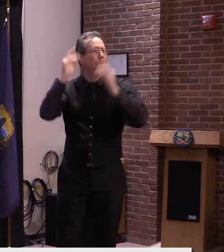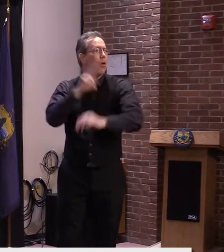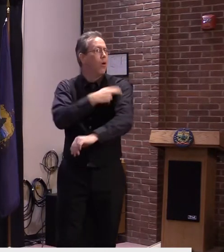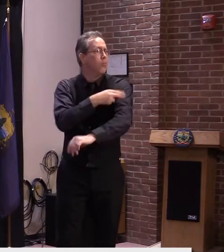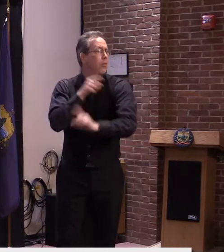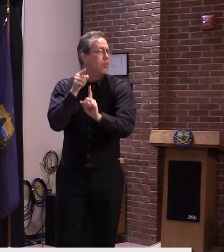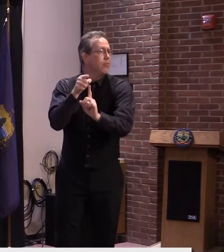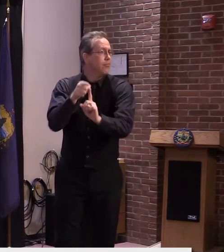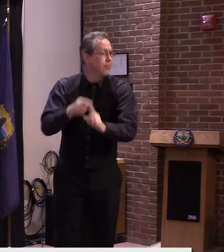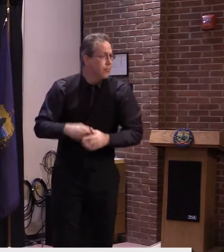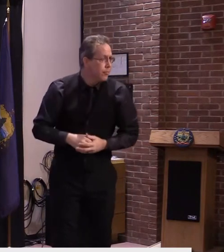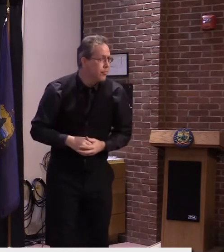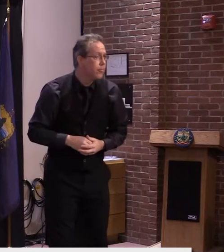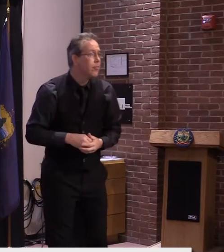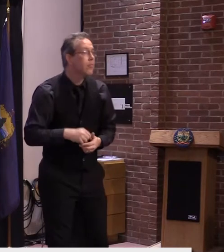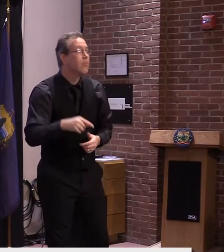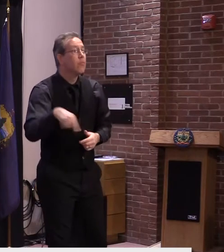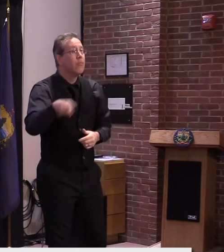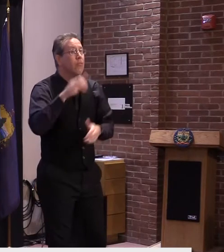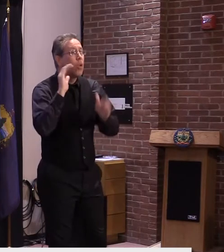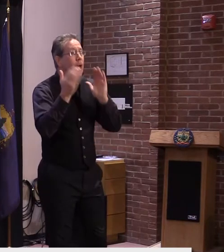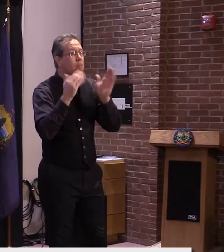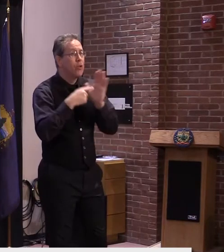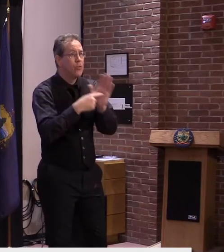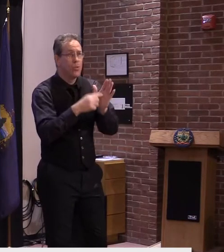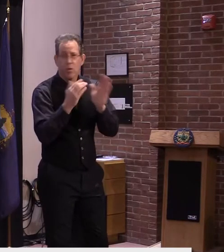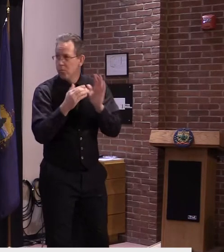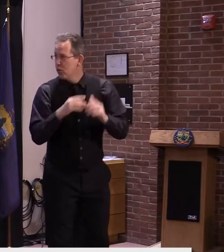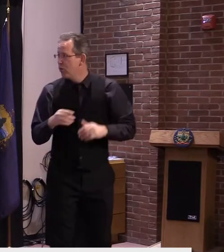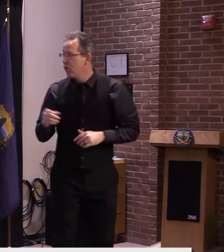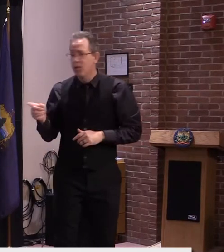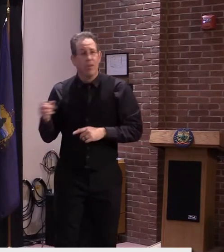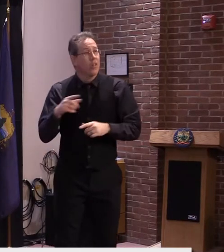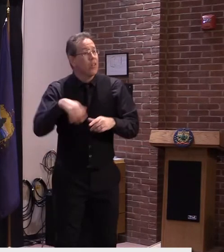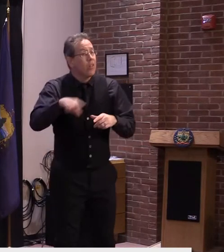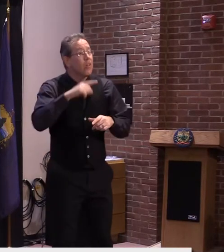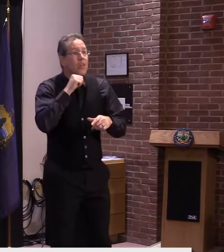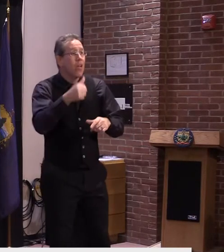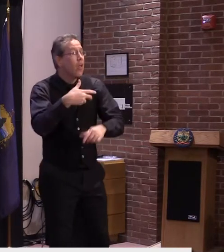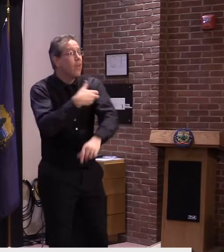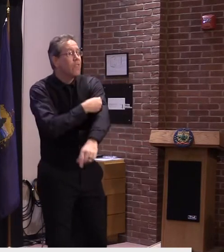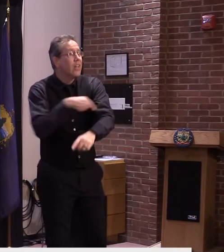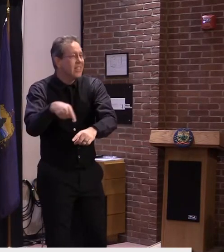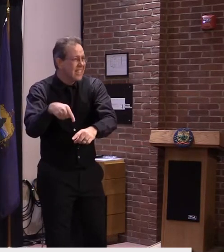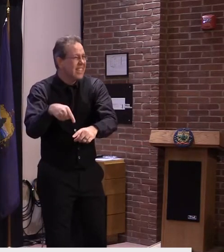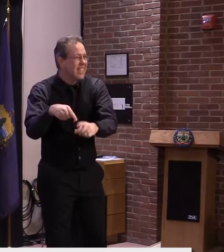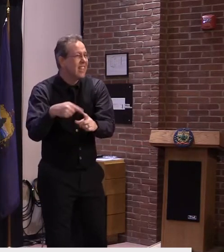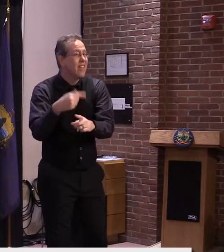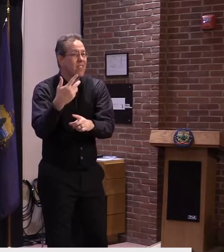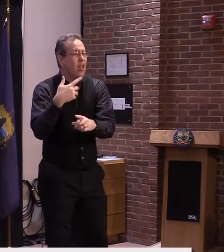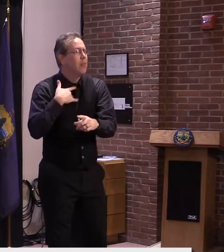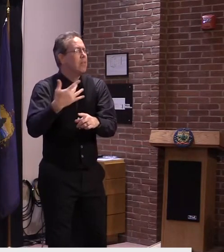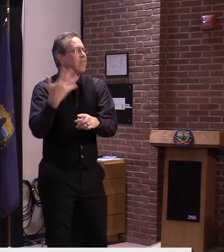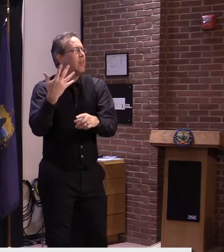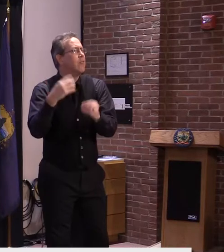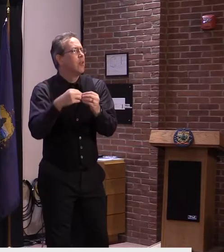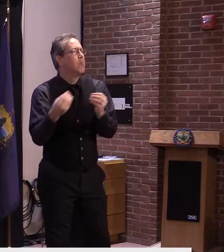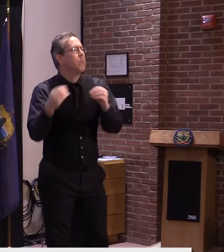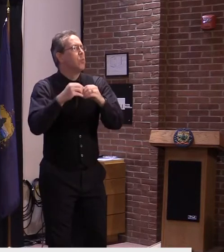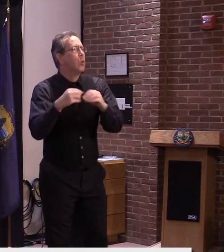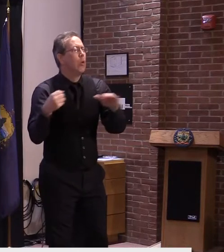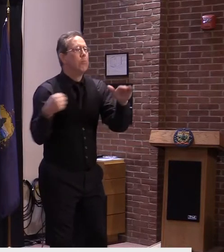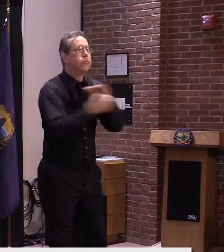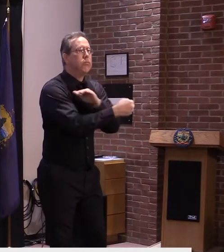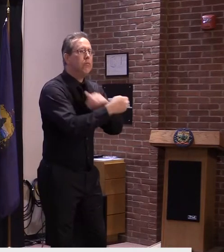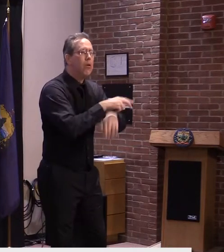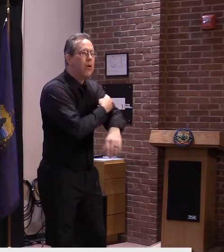were not vaccinated and those who were boosted, about 5 times different. So those who were not fully vaccinated, about 5 times greater case